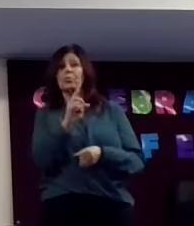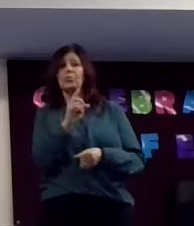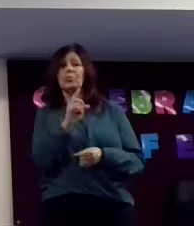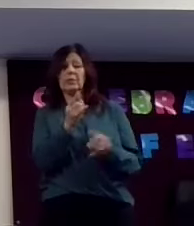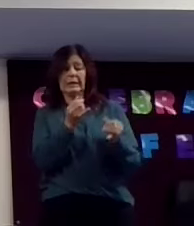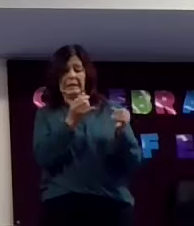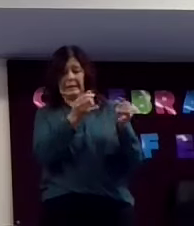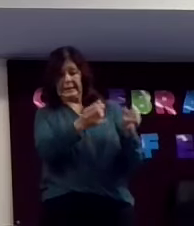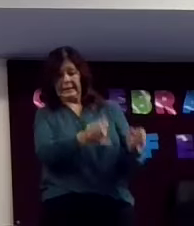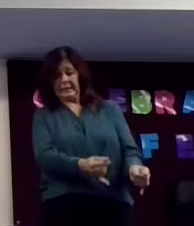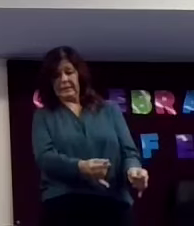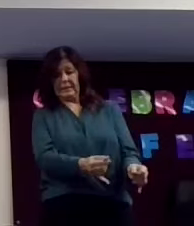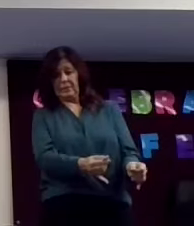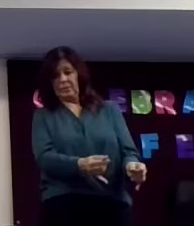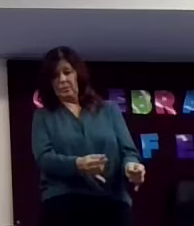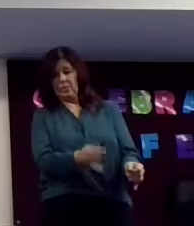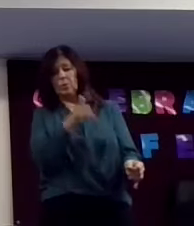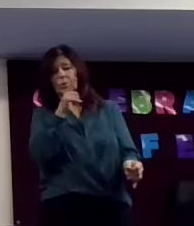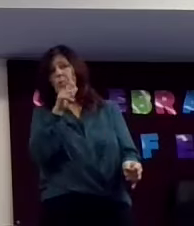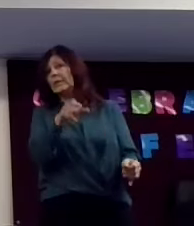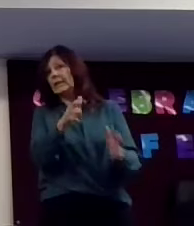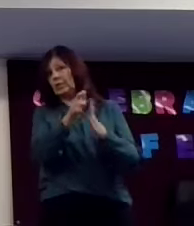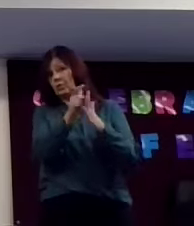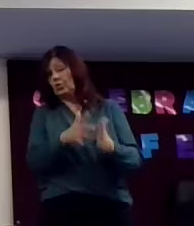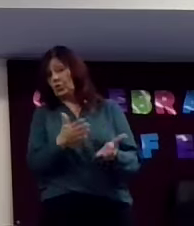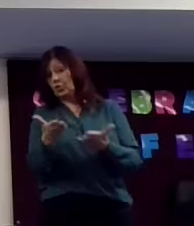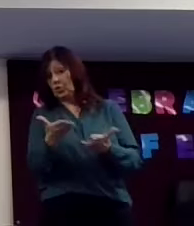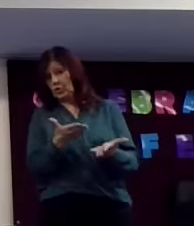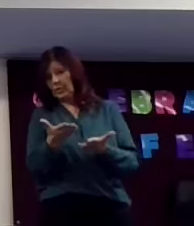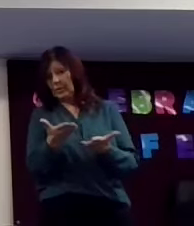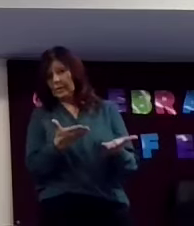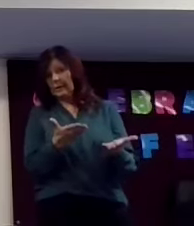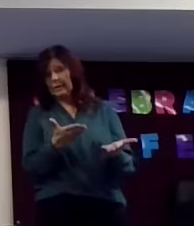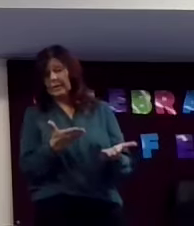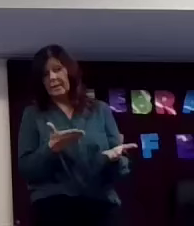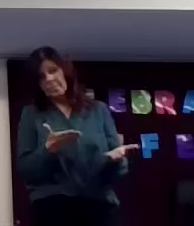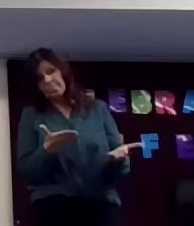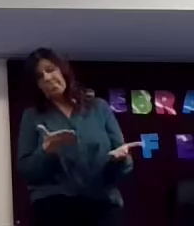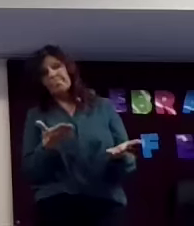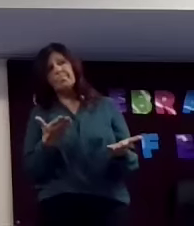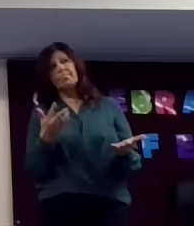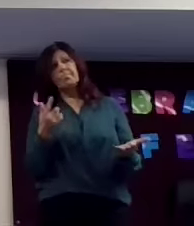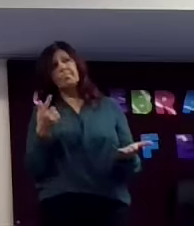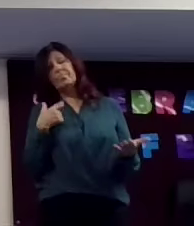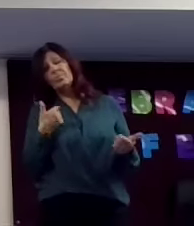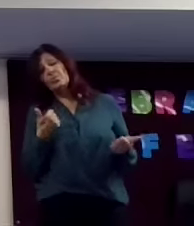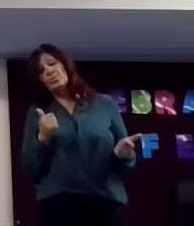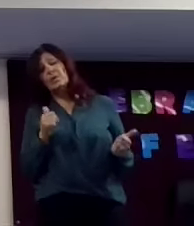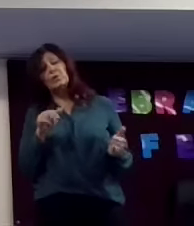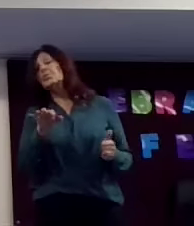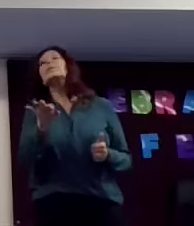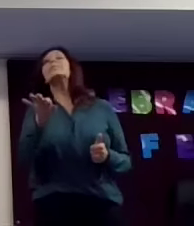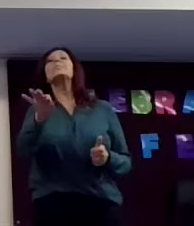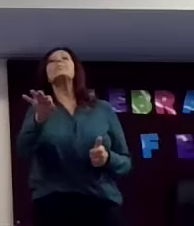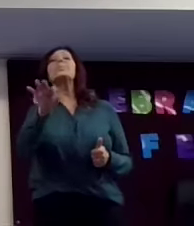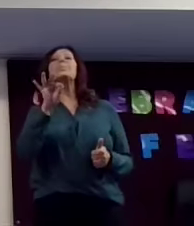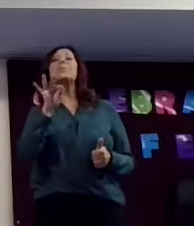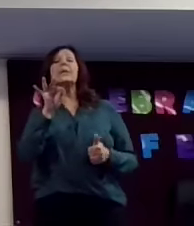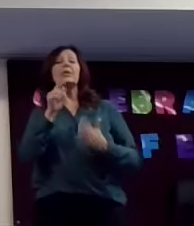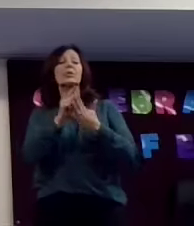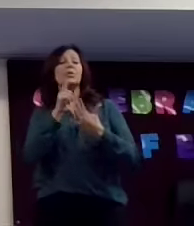that individuals in need of attorney services, frankly, I always tried to pick attorneys